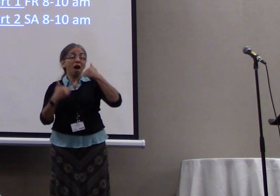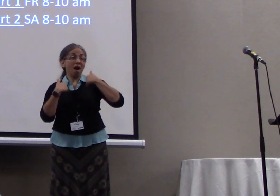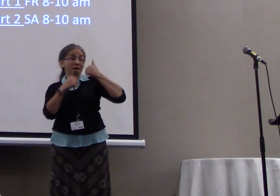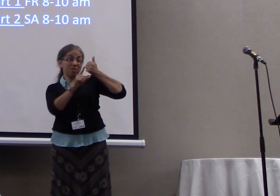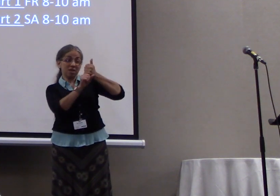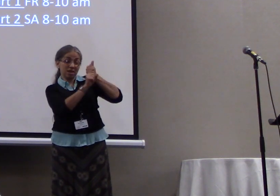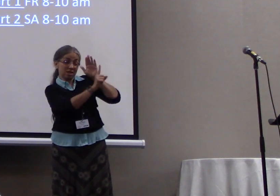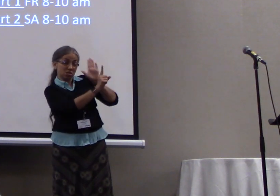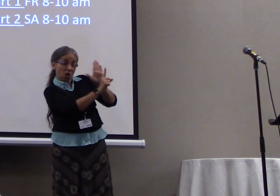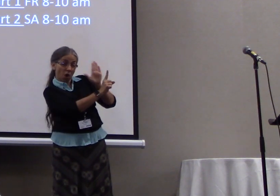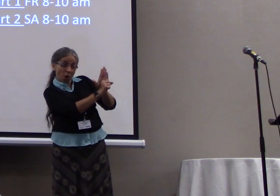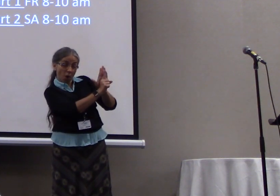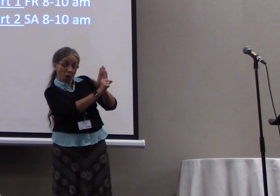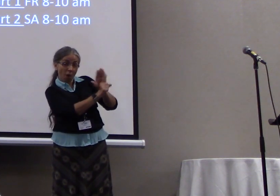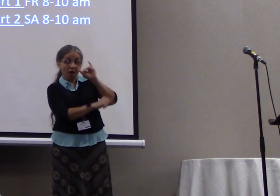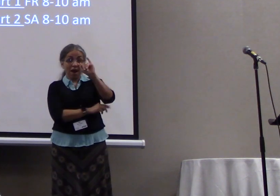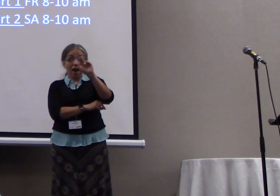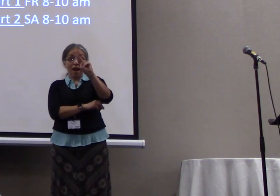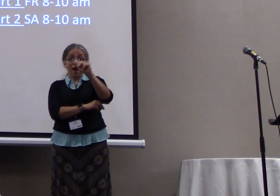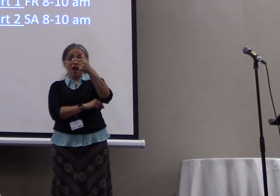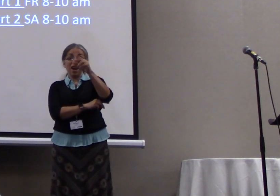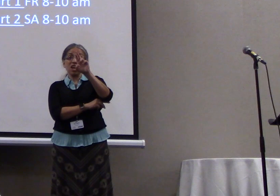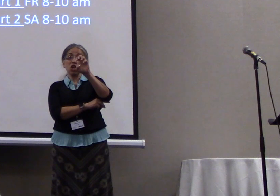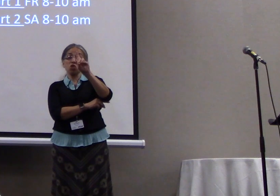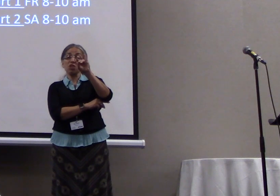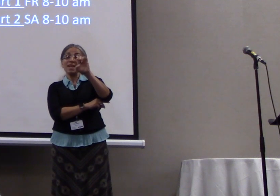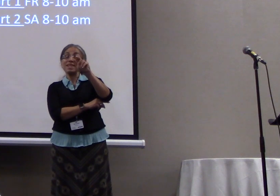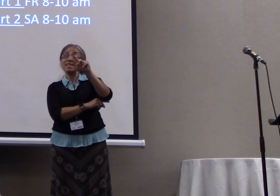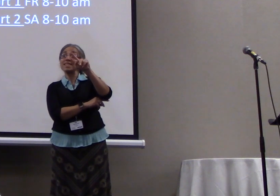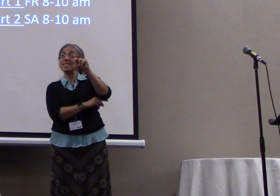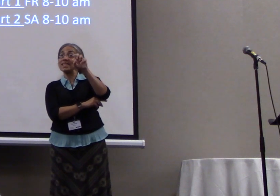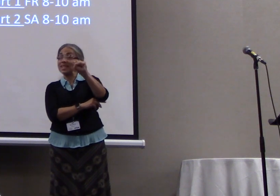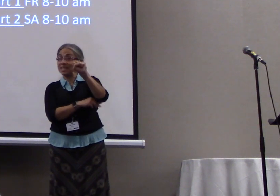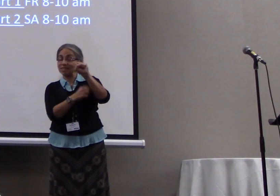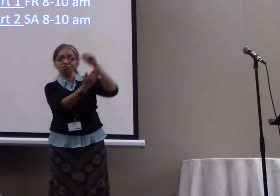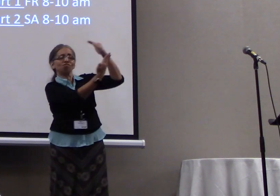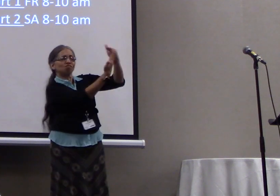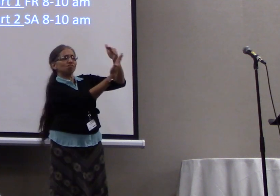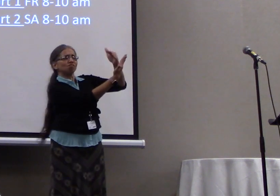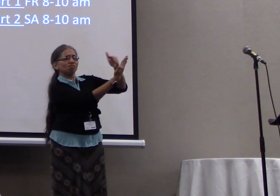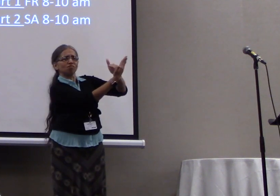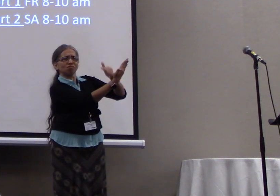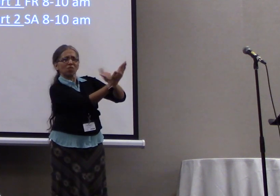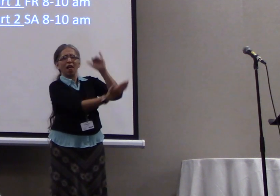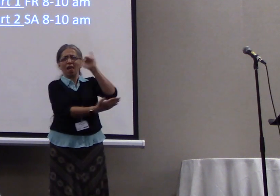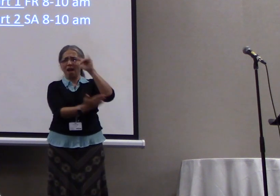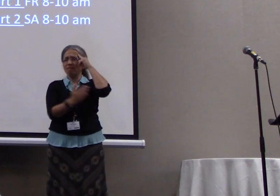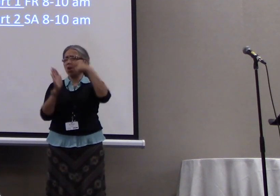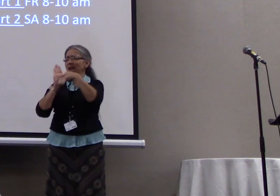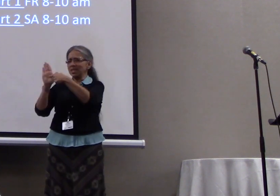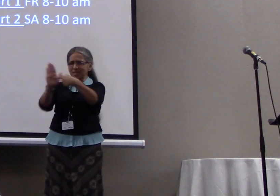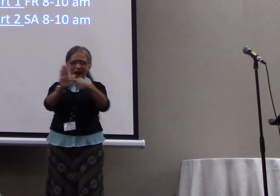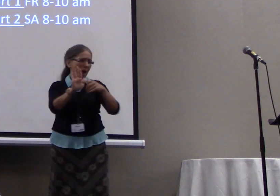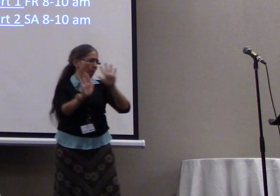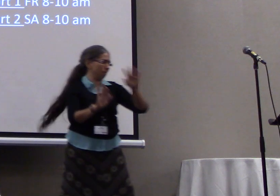You know how food has different ingredients in it, and sometimes